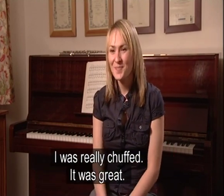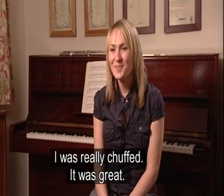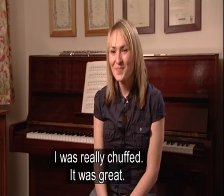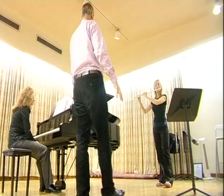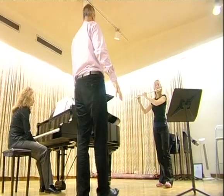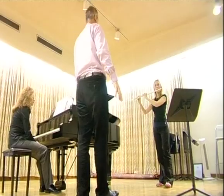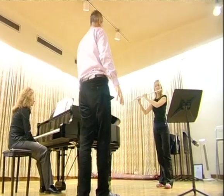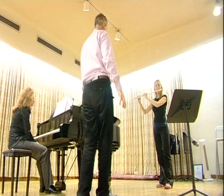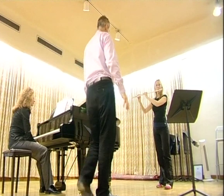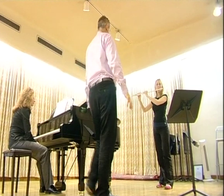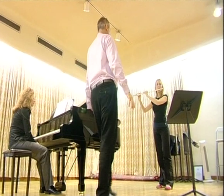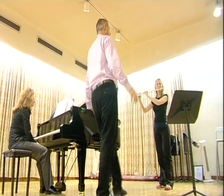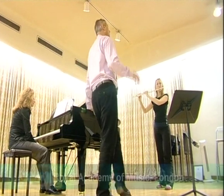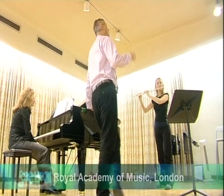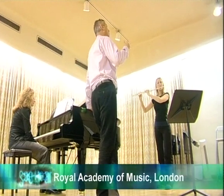was great.